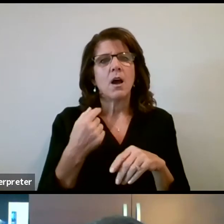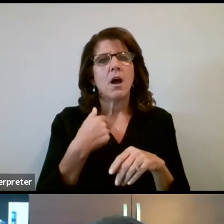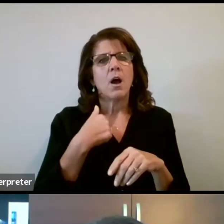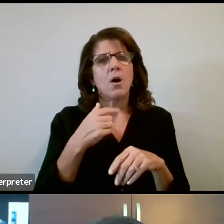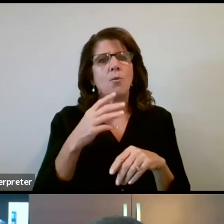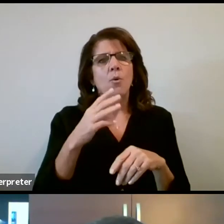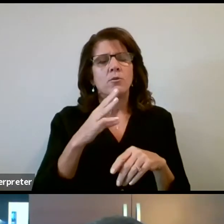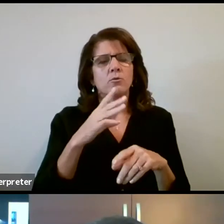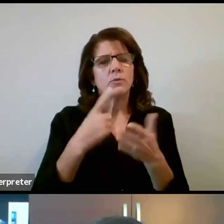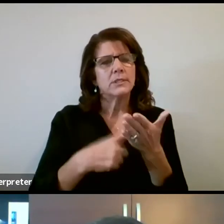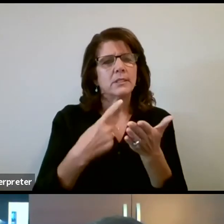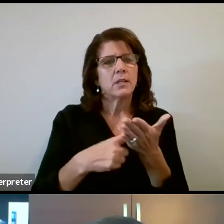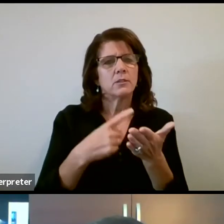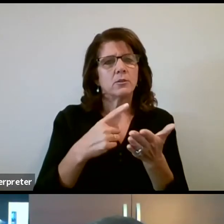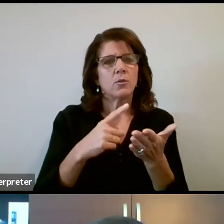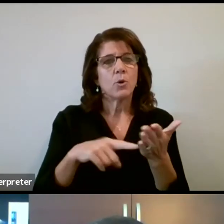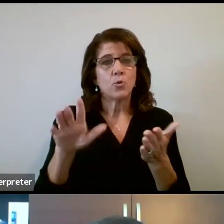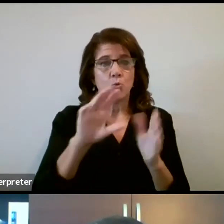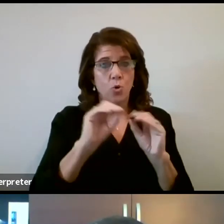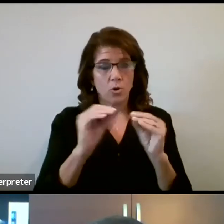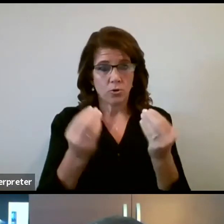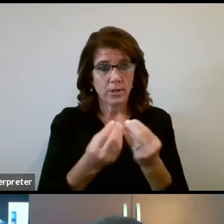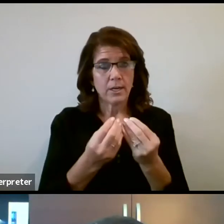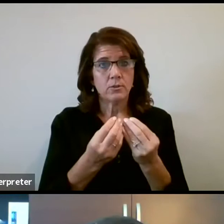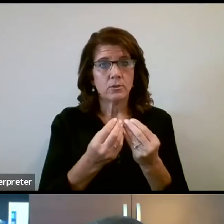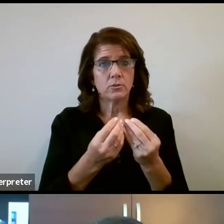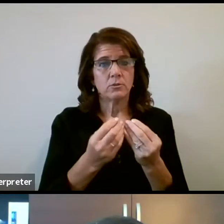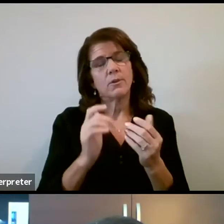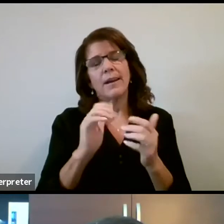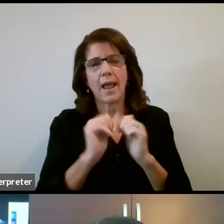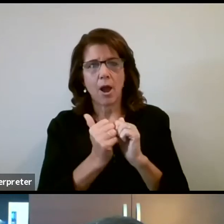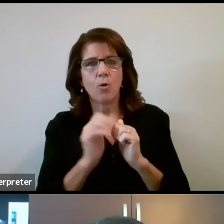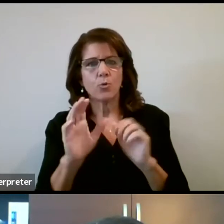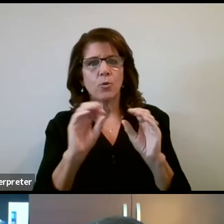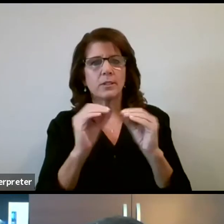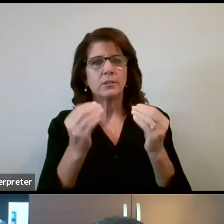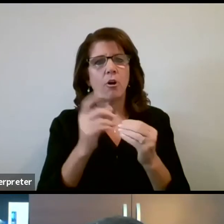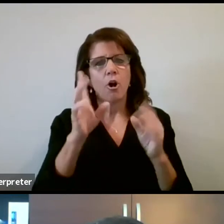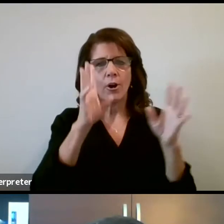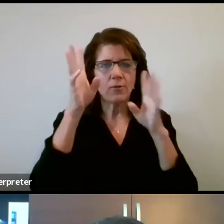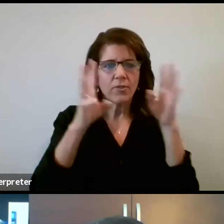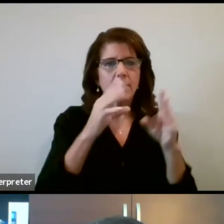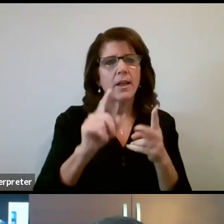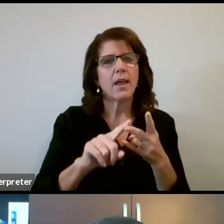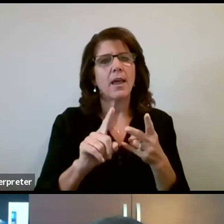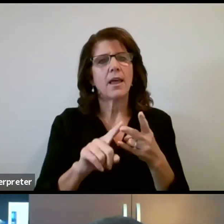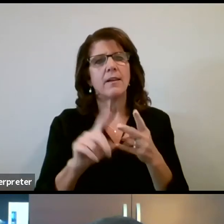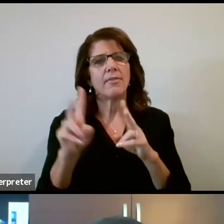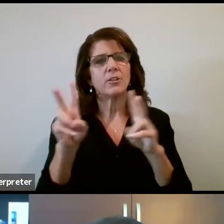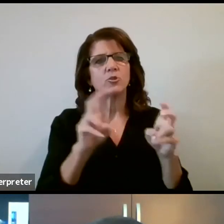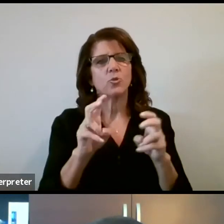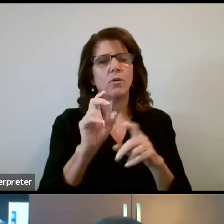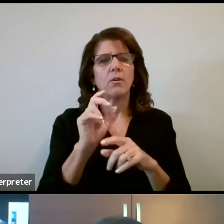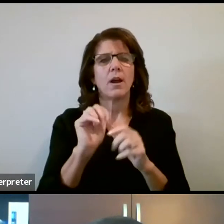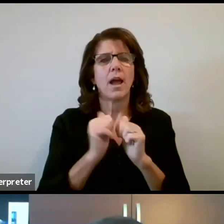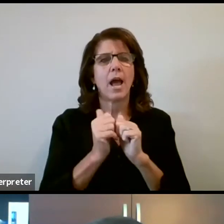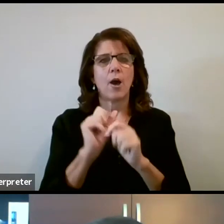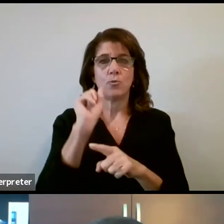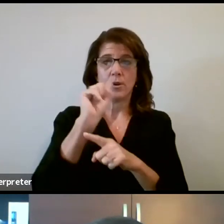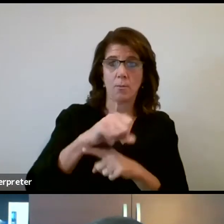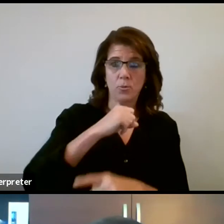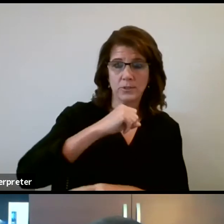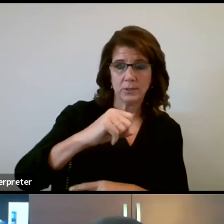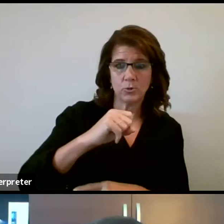of how your organizations are innovating, and also this issue of overcoming resistance